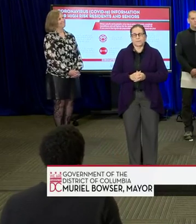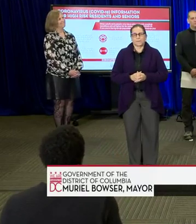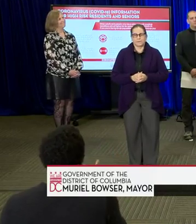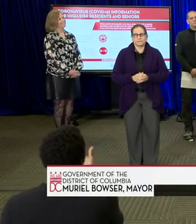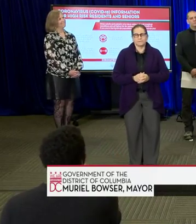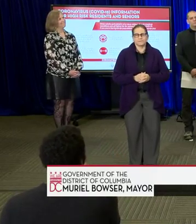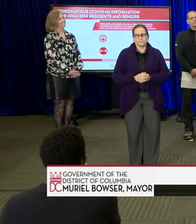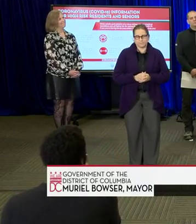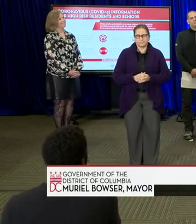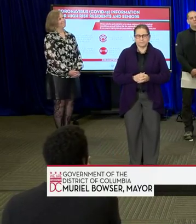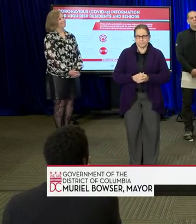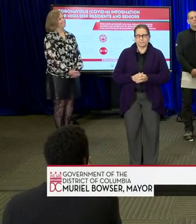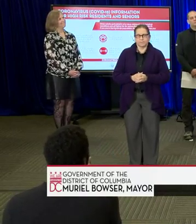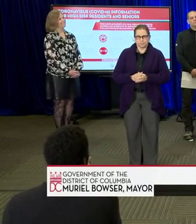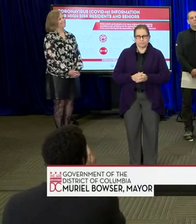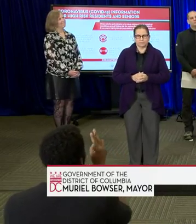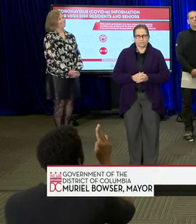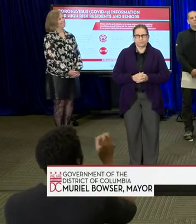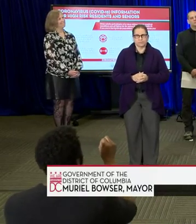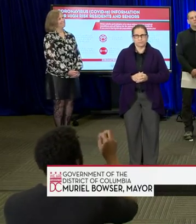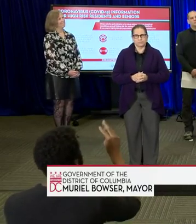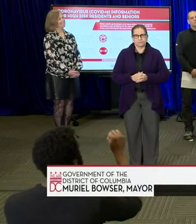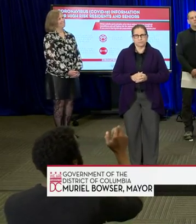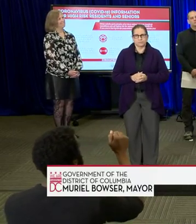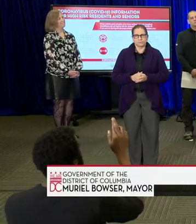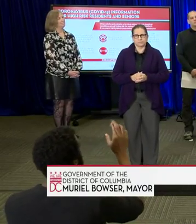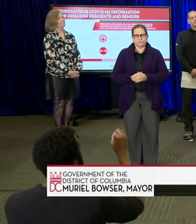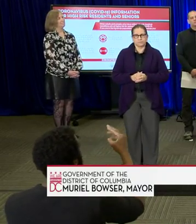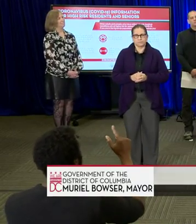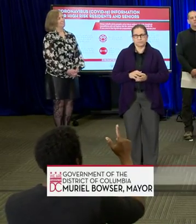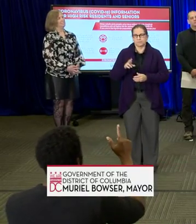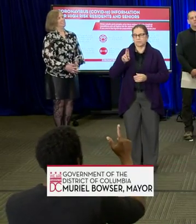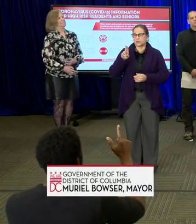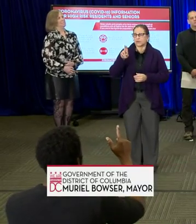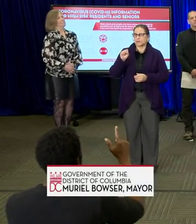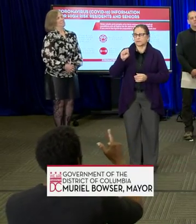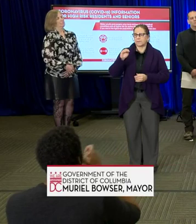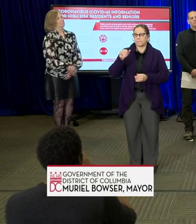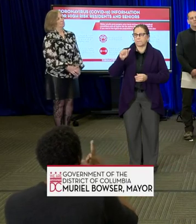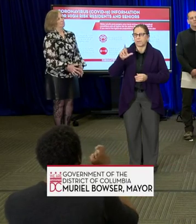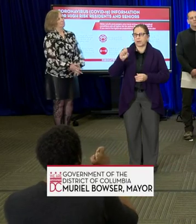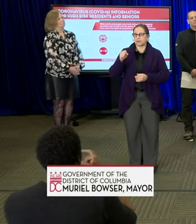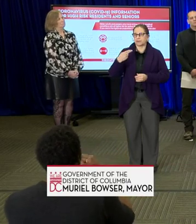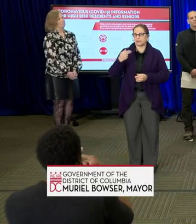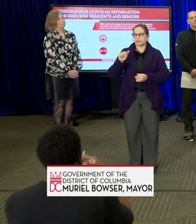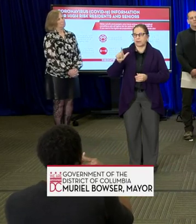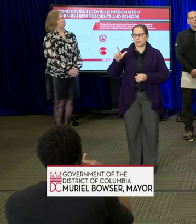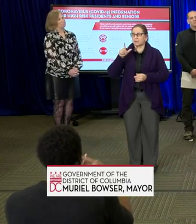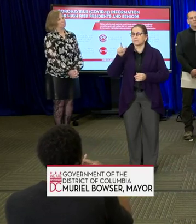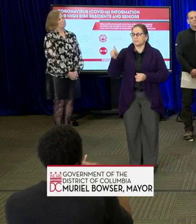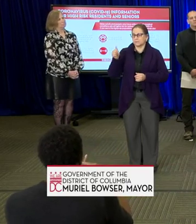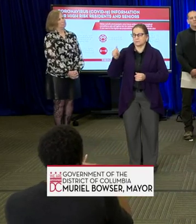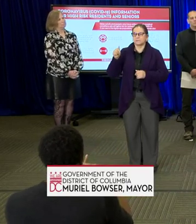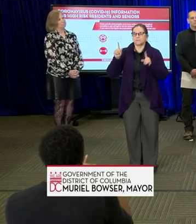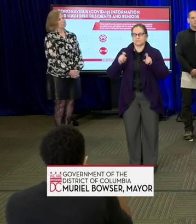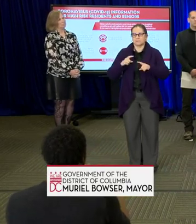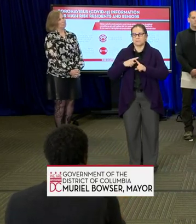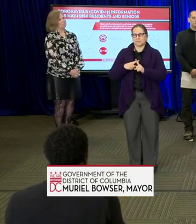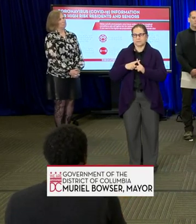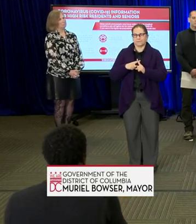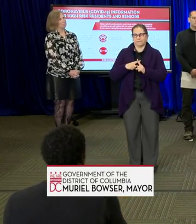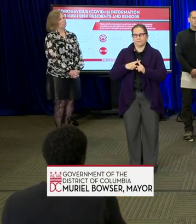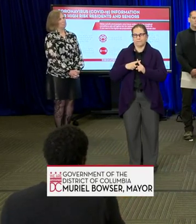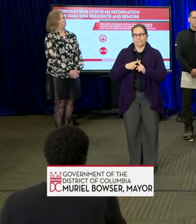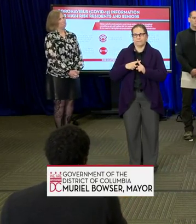There was a U.S. Marshal at the Superior Court who tested positive for COVID-19. Based on the very